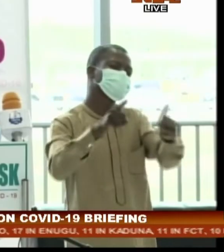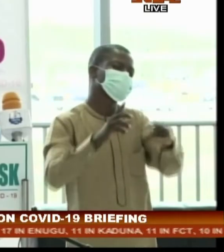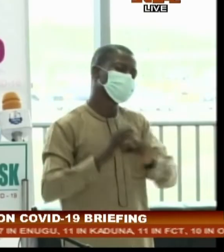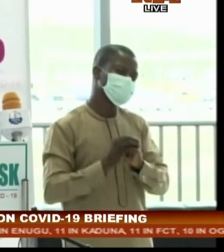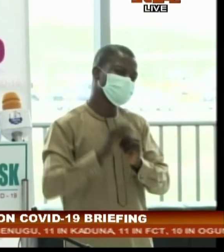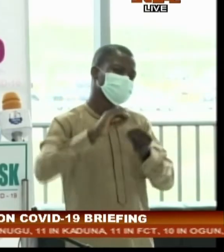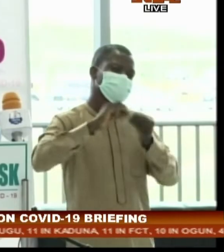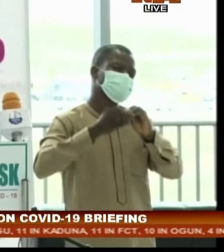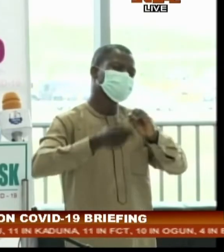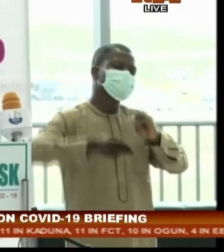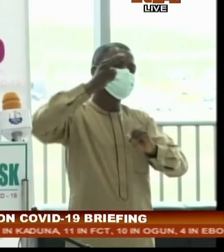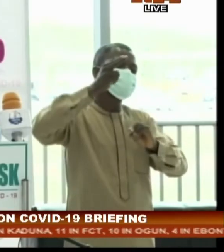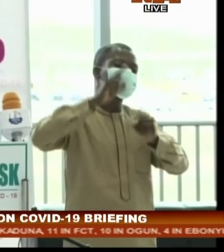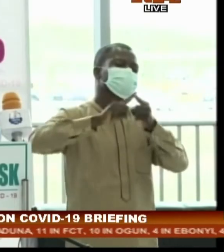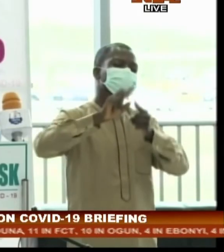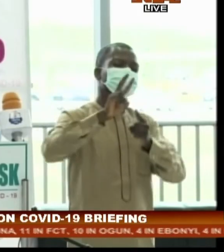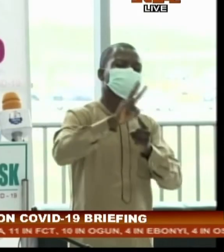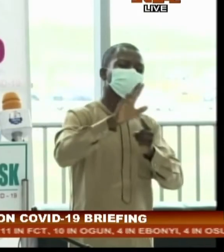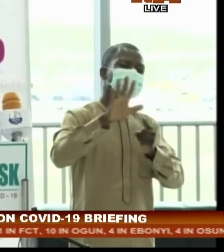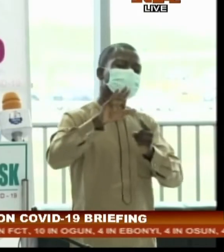to